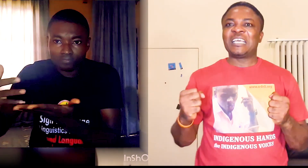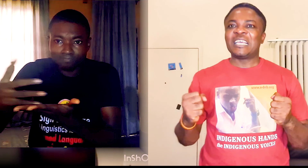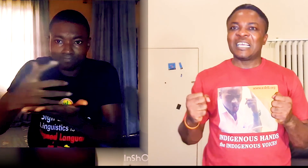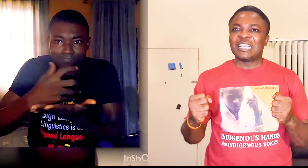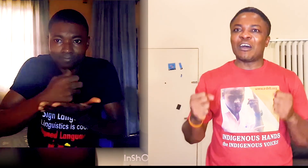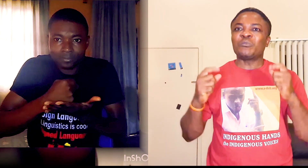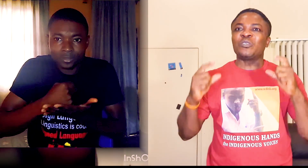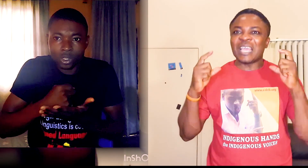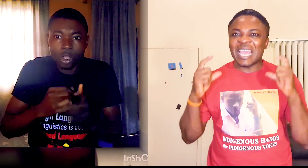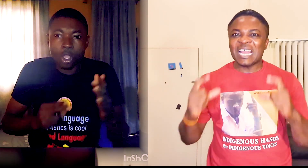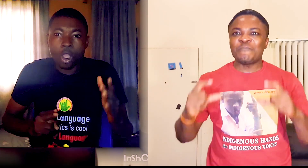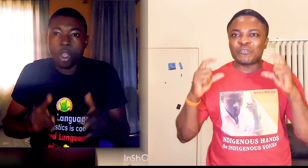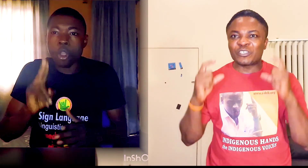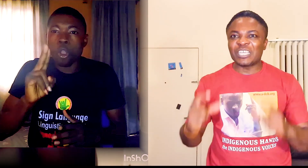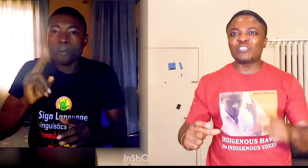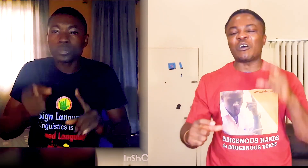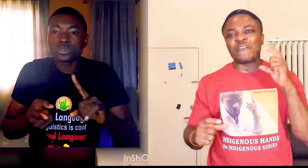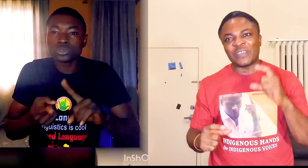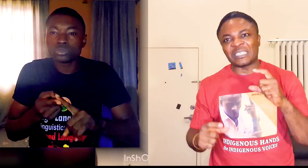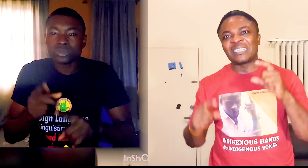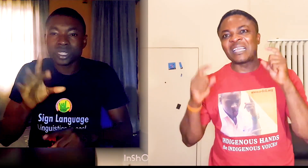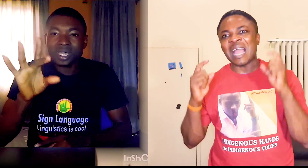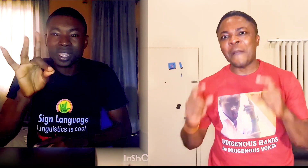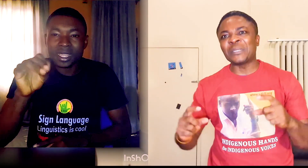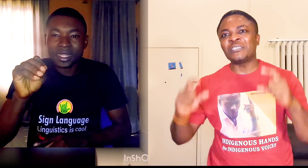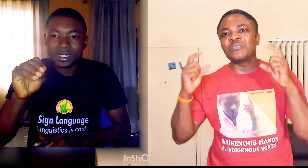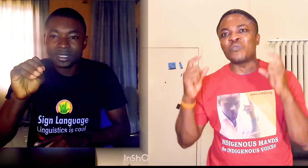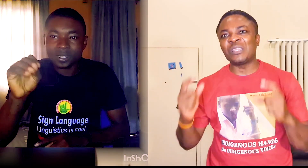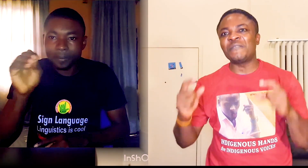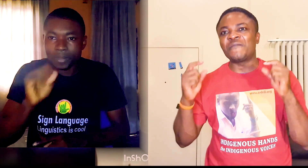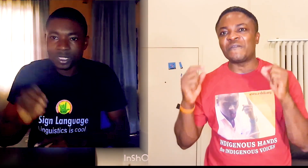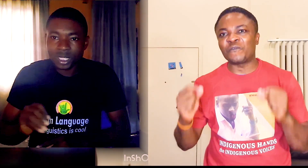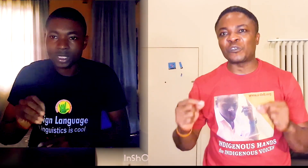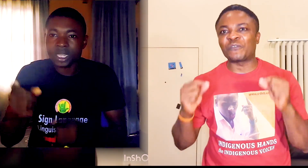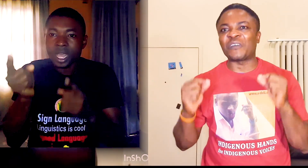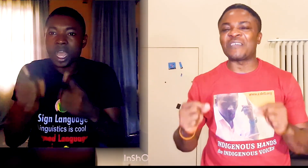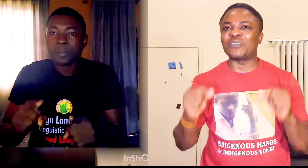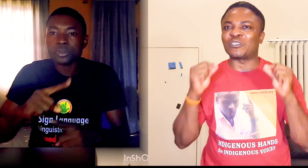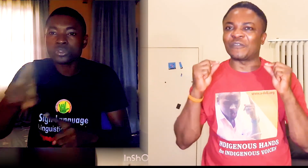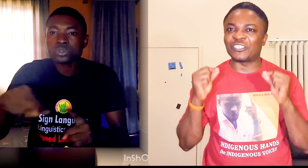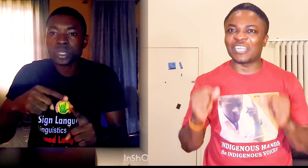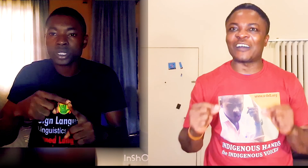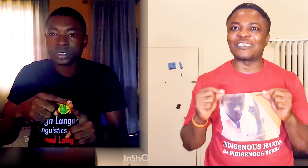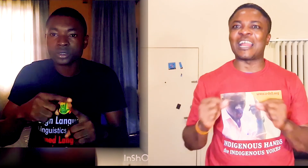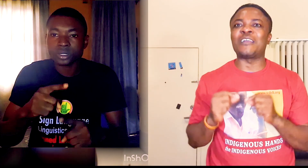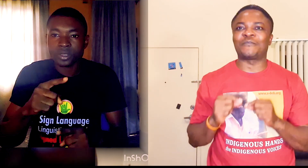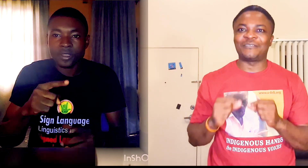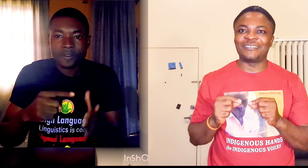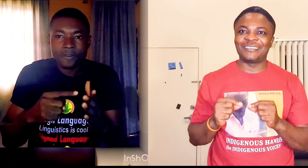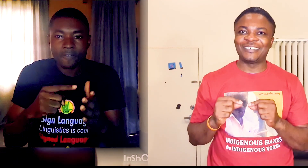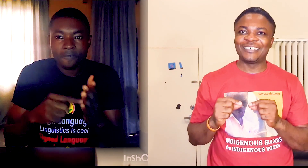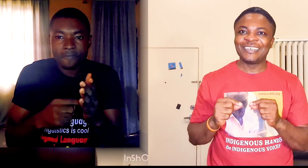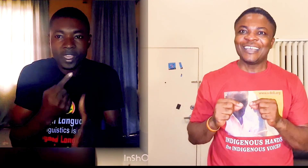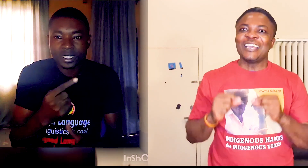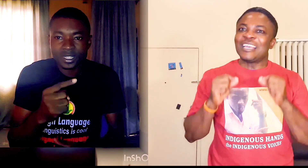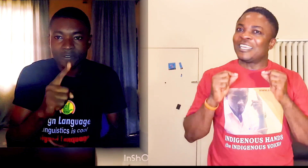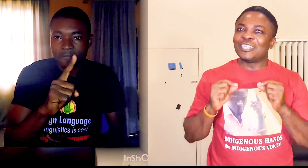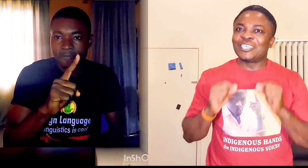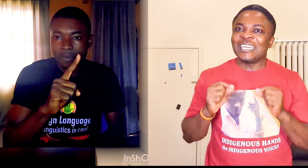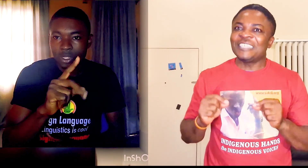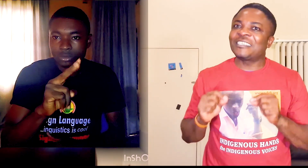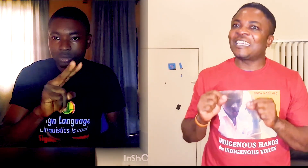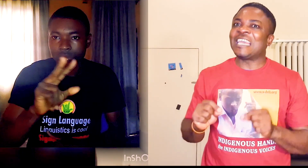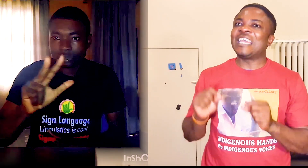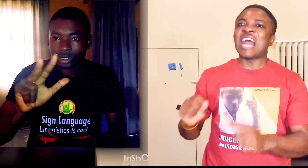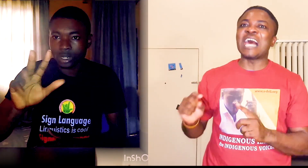acquisition, up to the 80% of it happens within the first 5 years of a child's life.